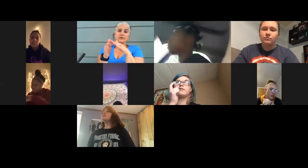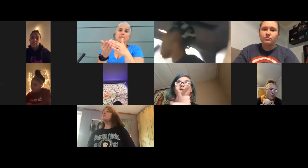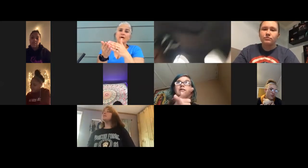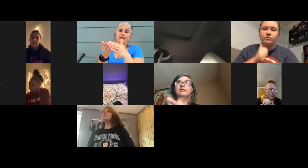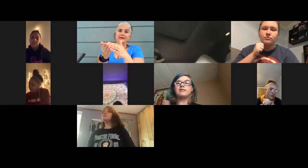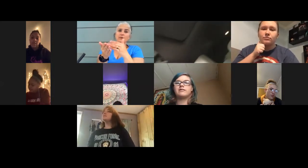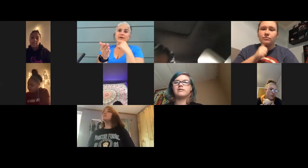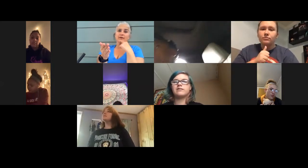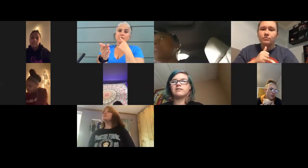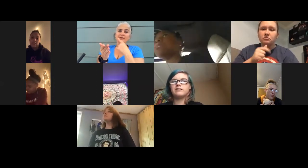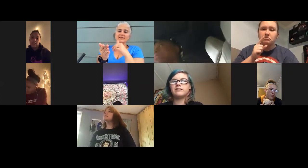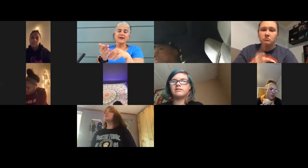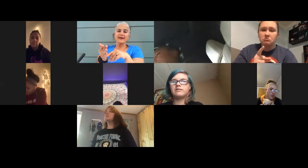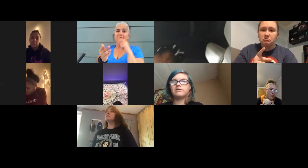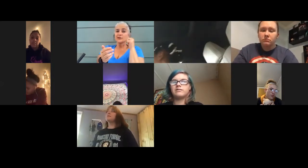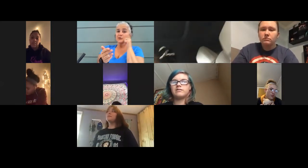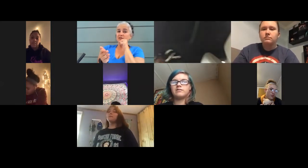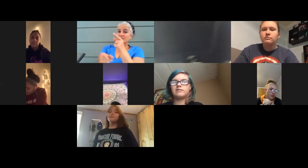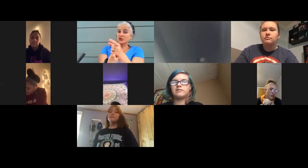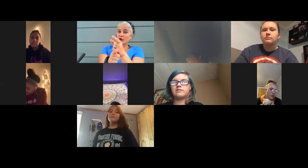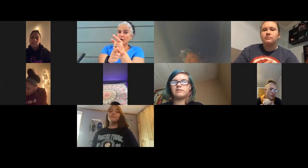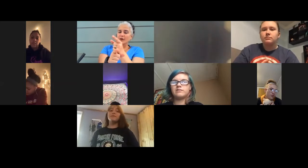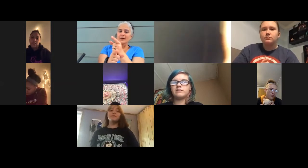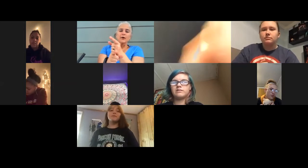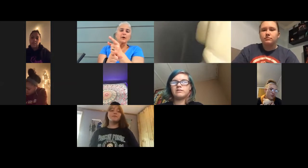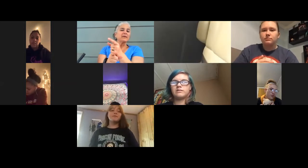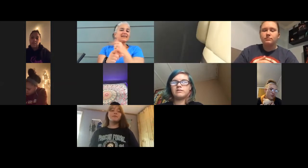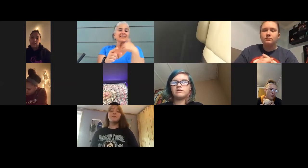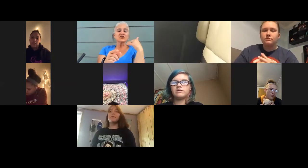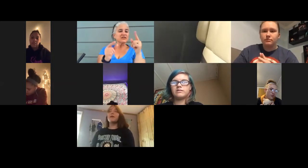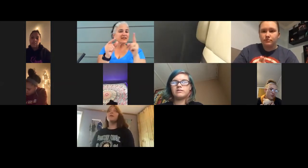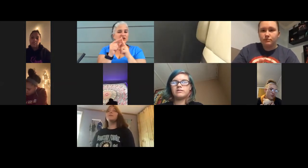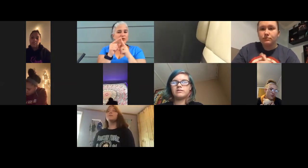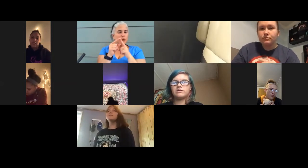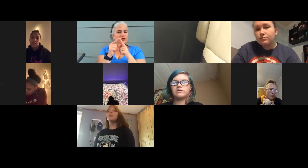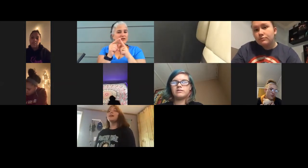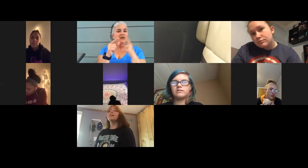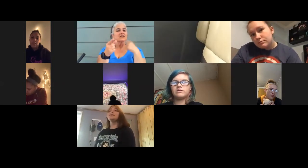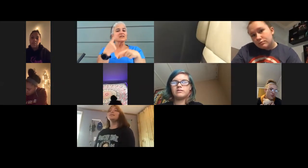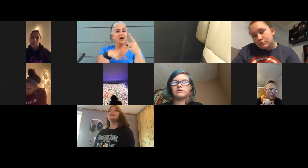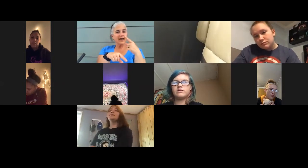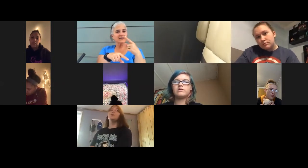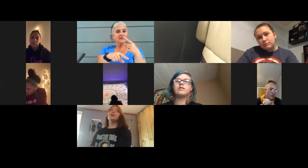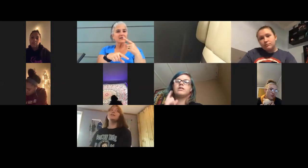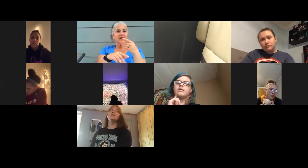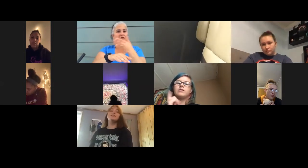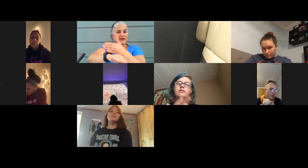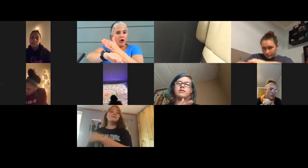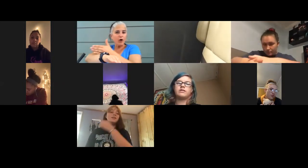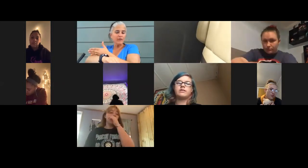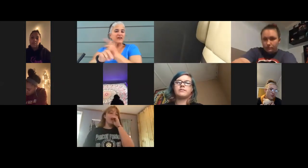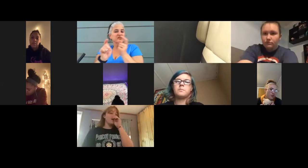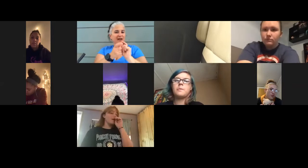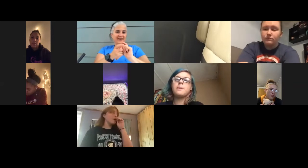Because the book and the real sign is sister. But again, just like words, signs,